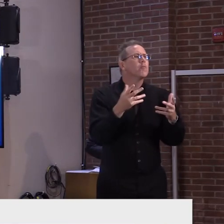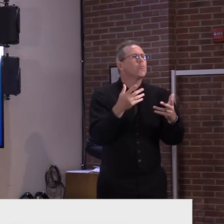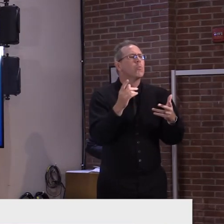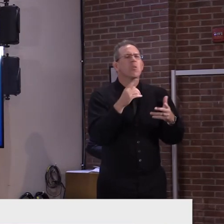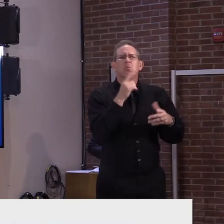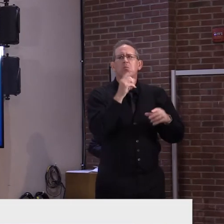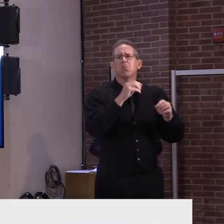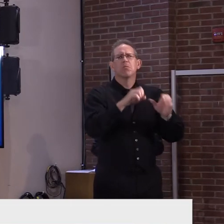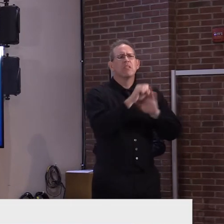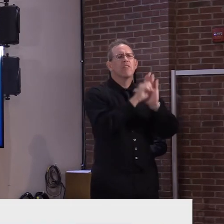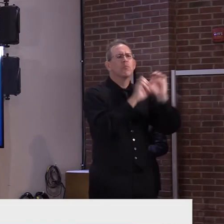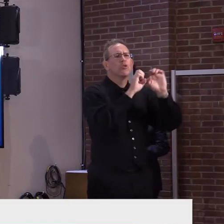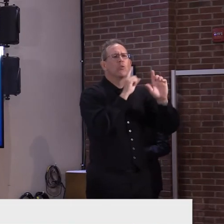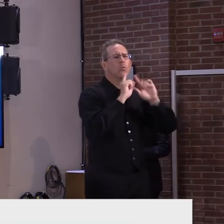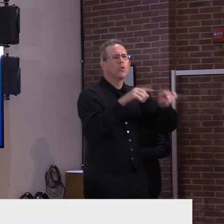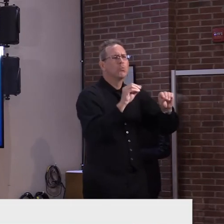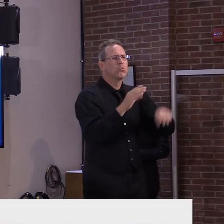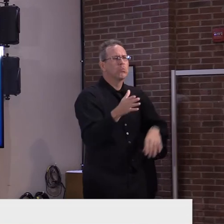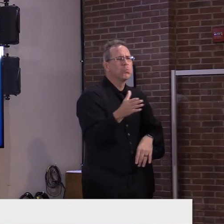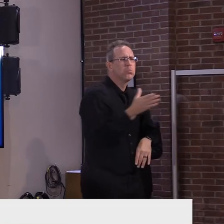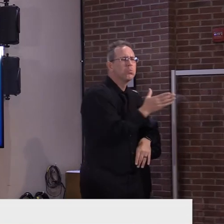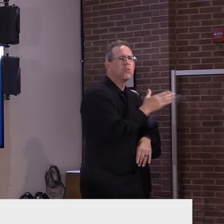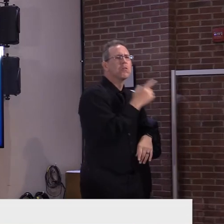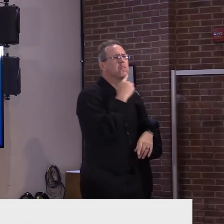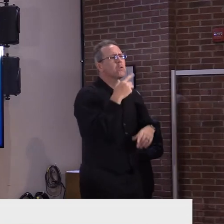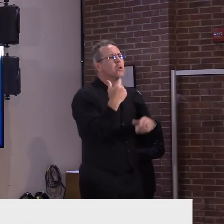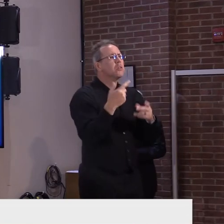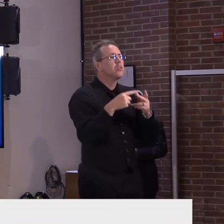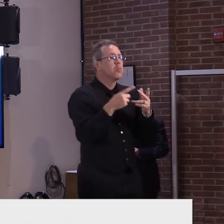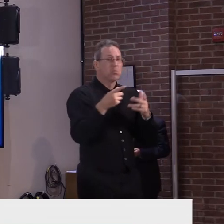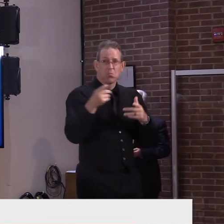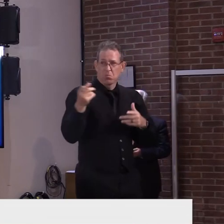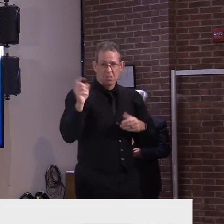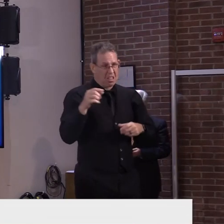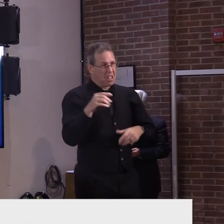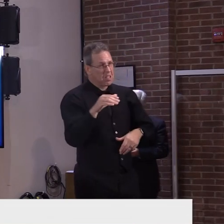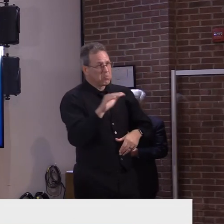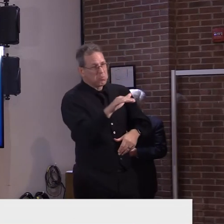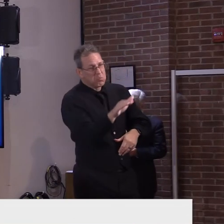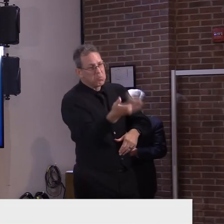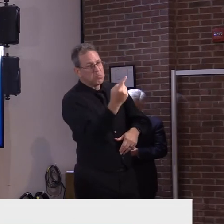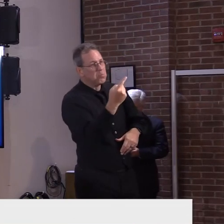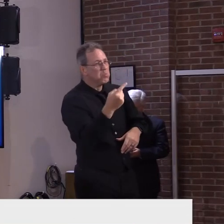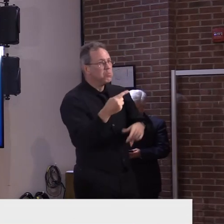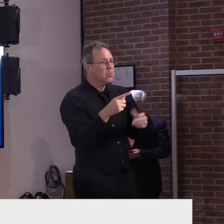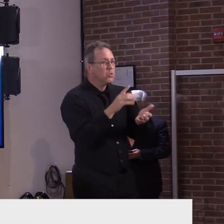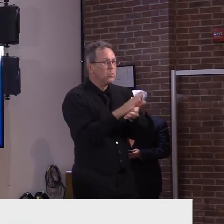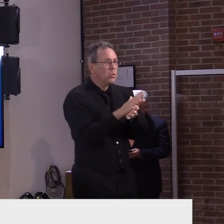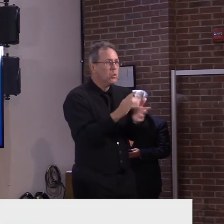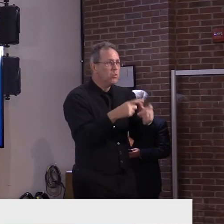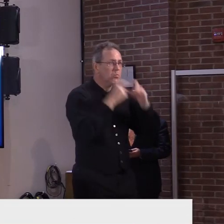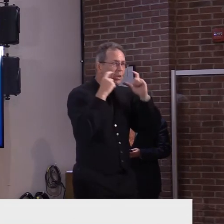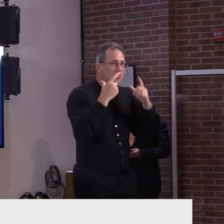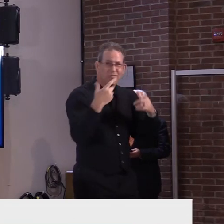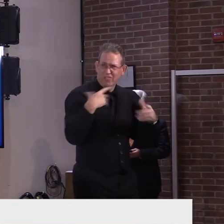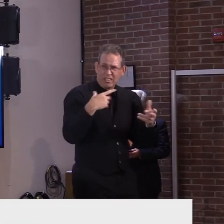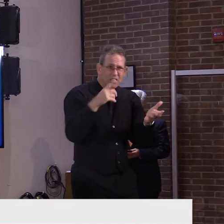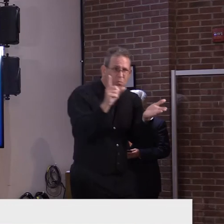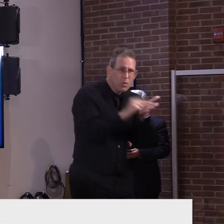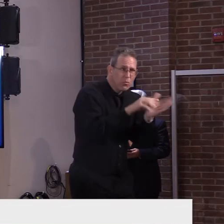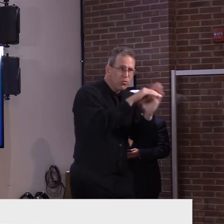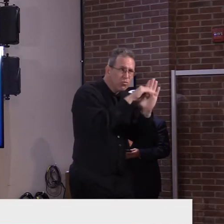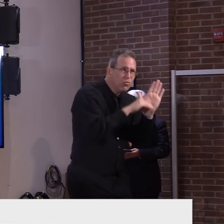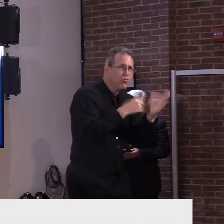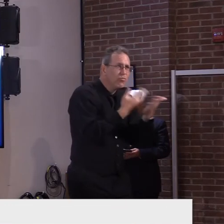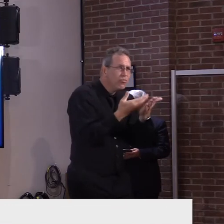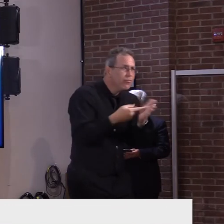provided guidance that is in effect what we think is best for our schools. So in